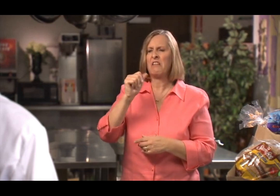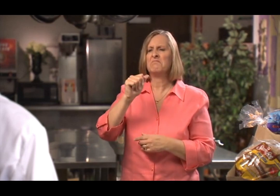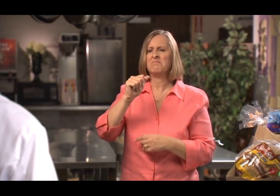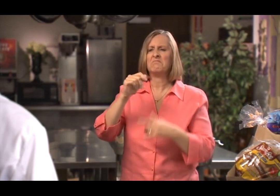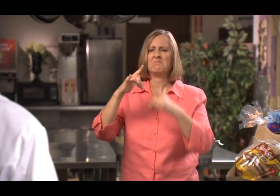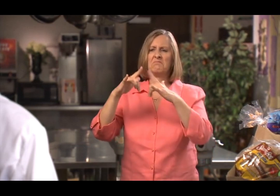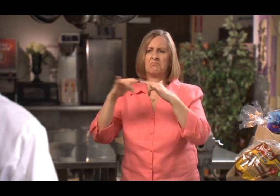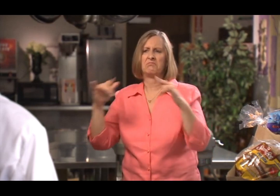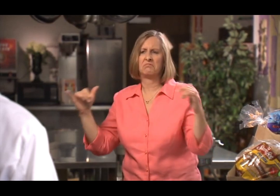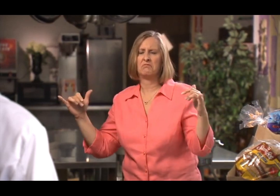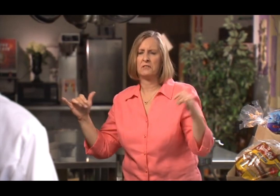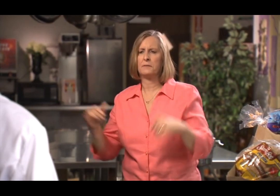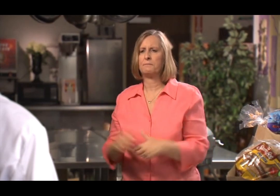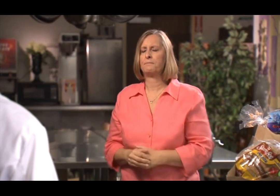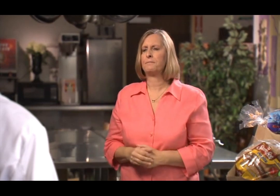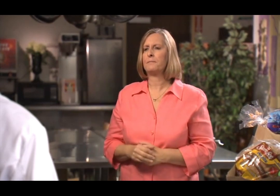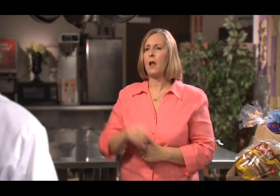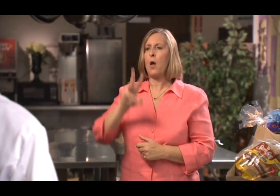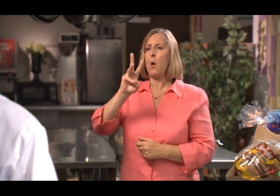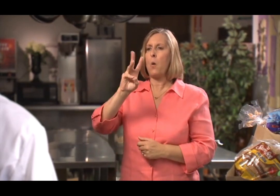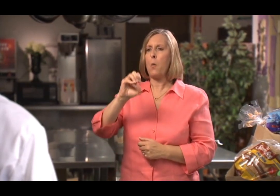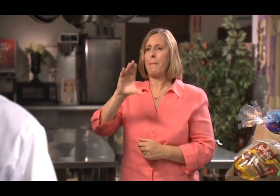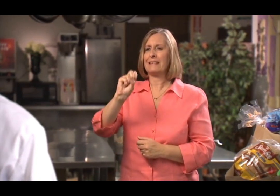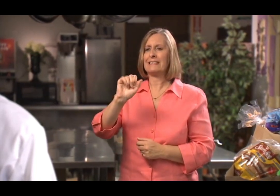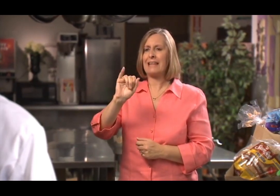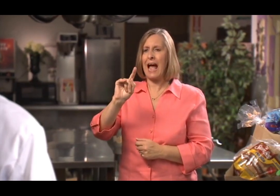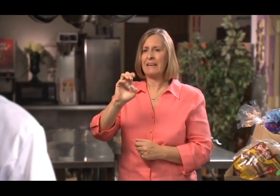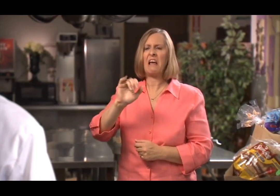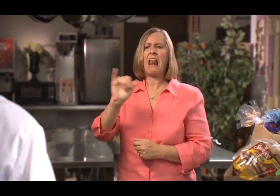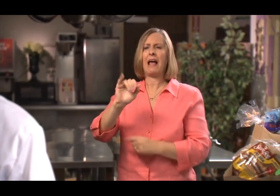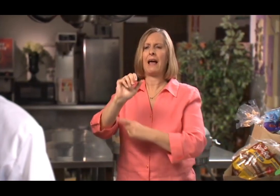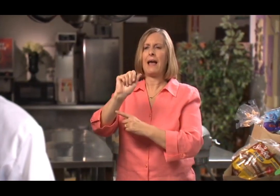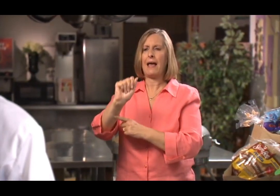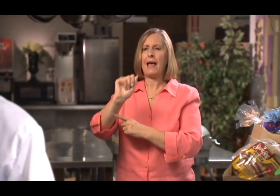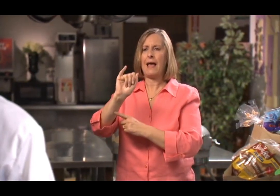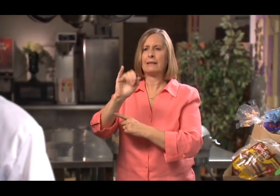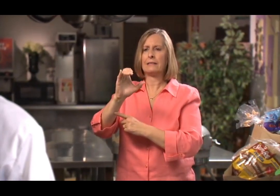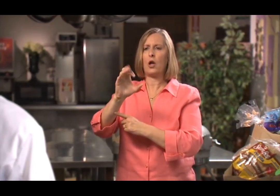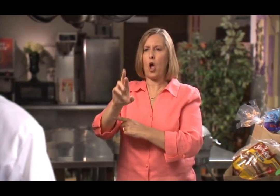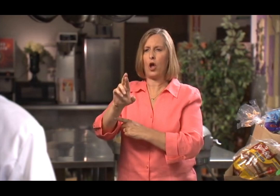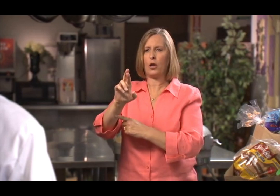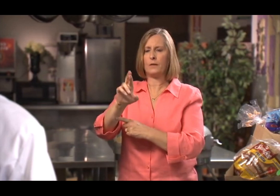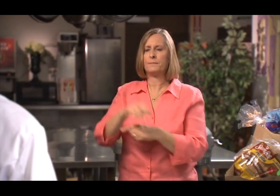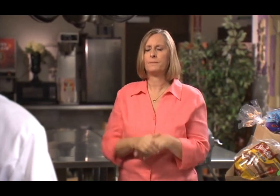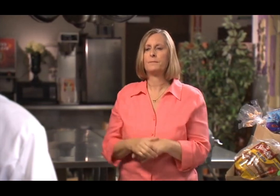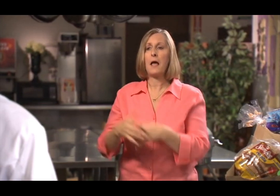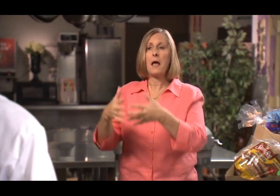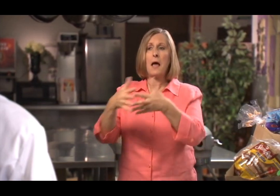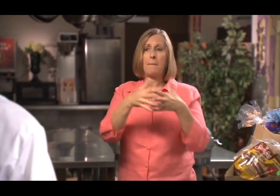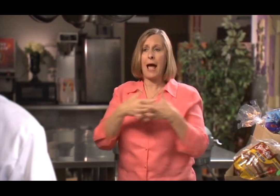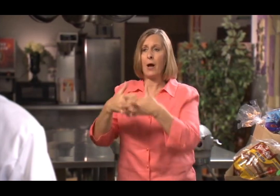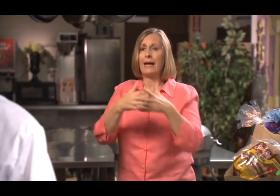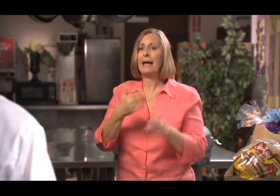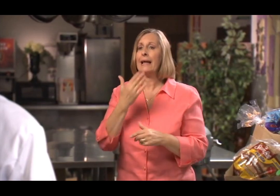diabetes, etc. So websites like AICR, the American